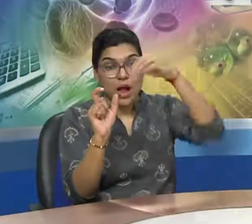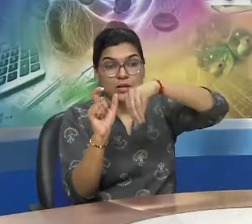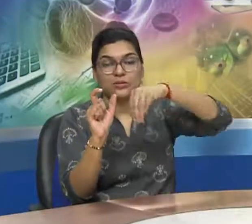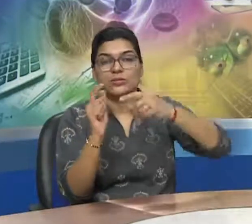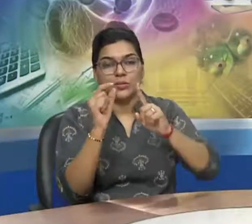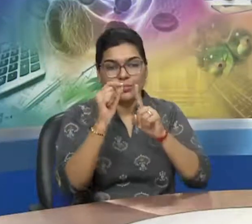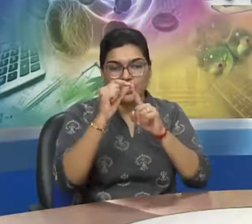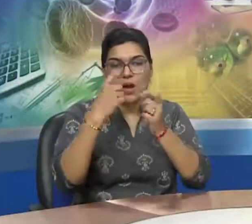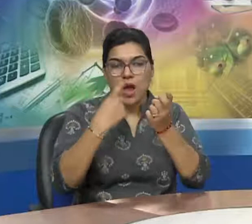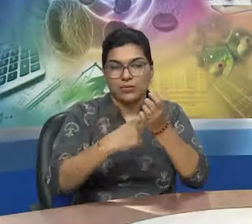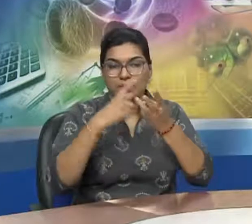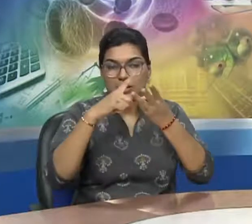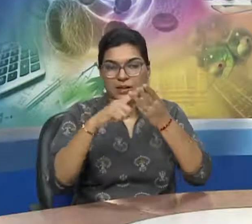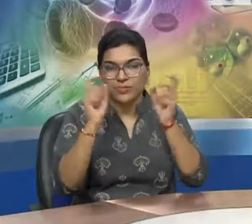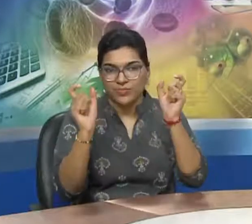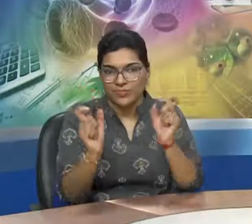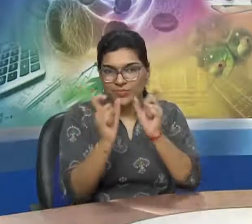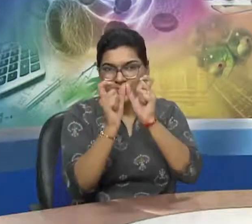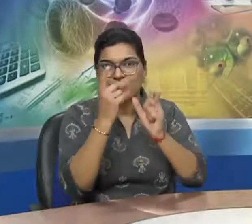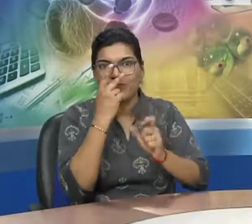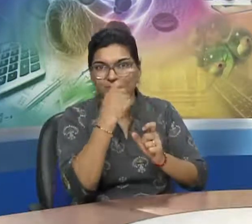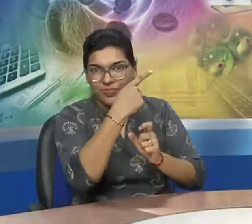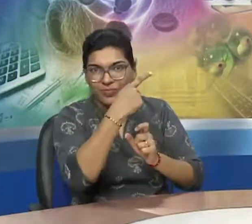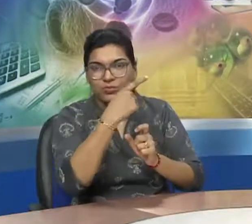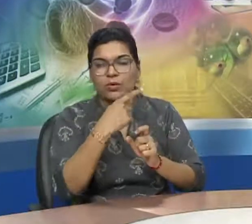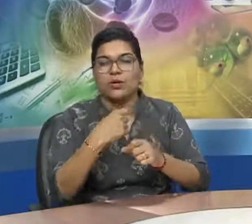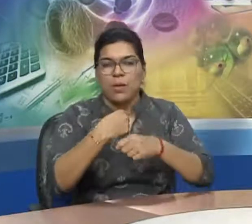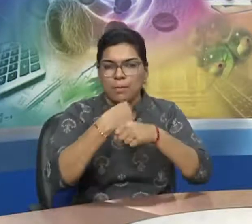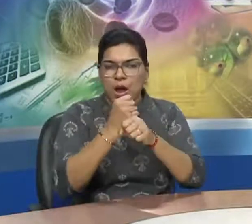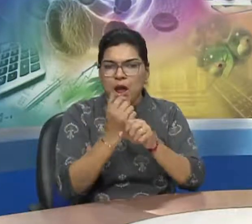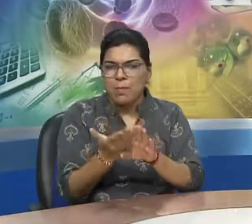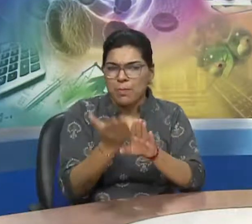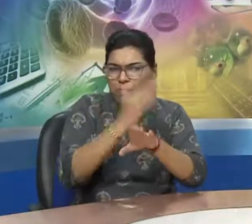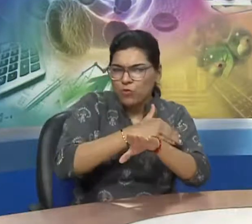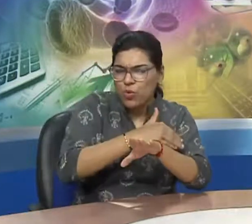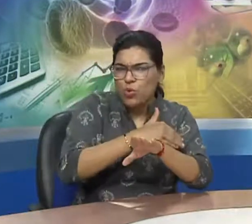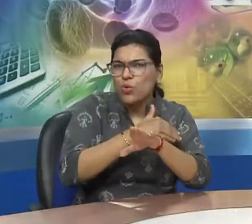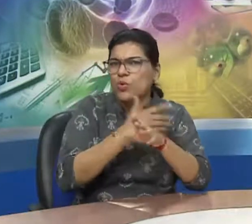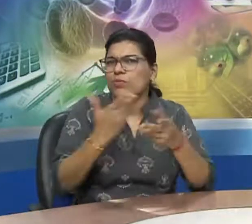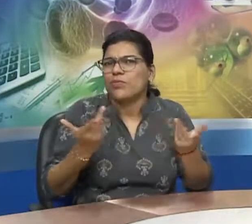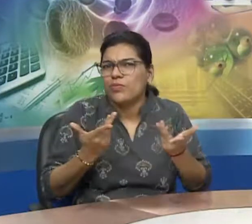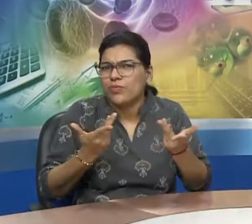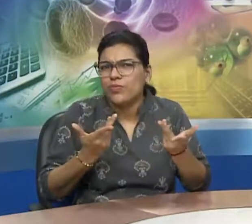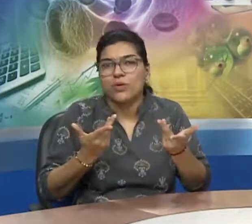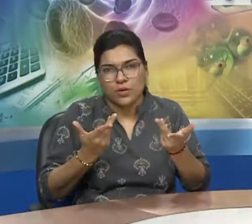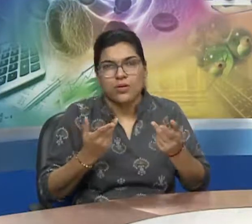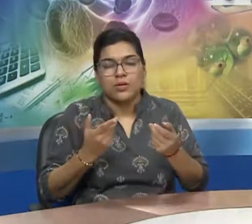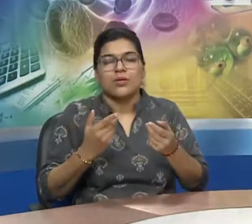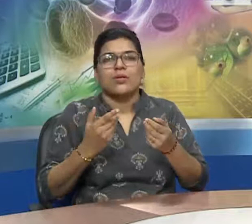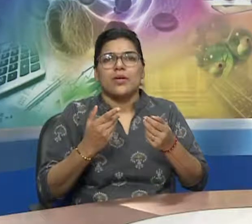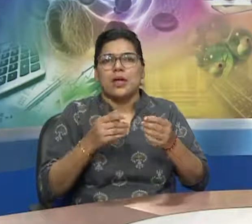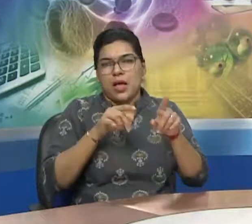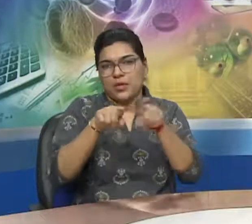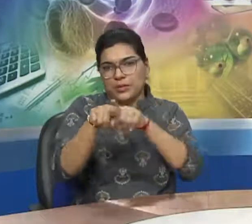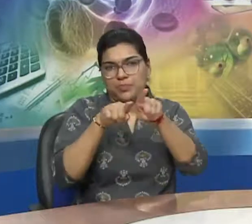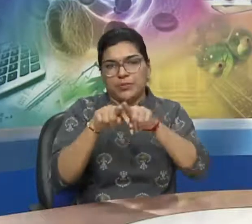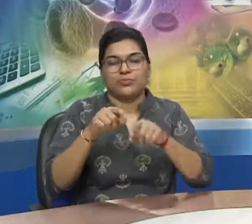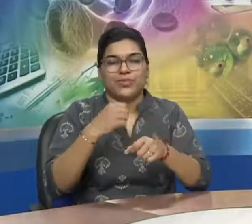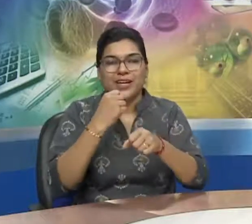if pre word is put before made, it means pre-made.